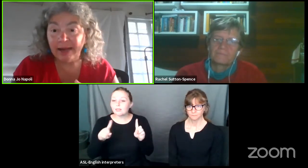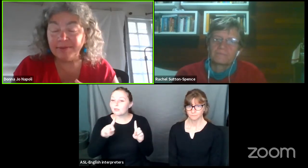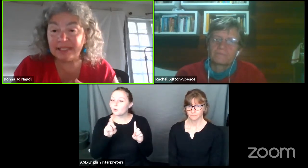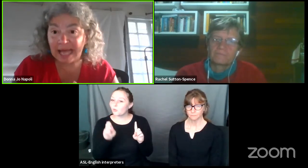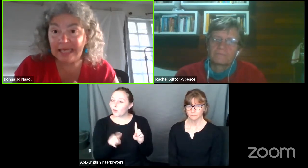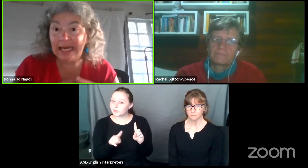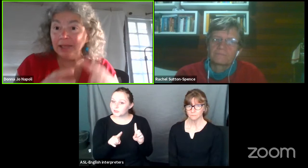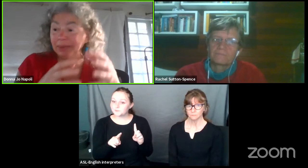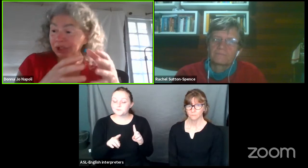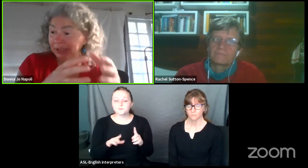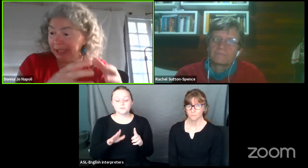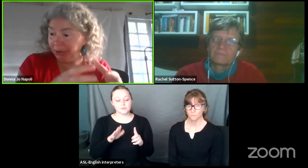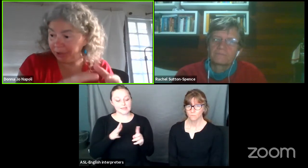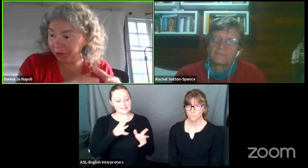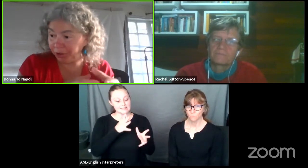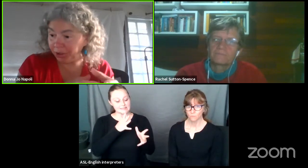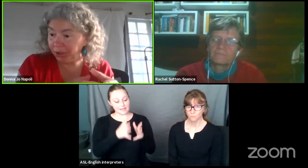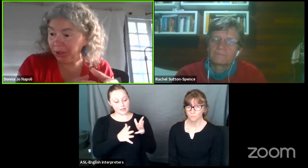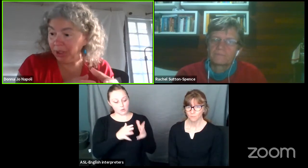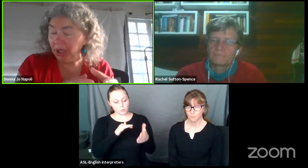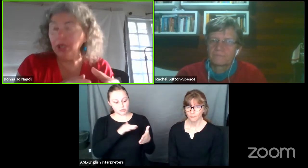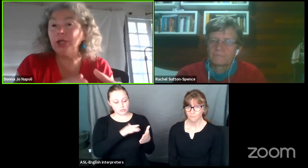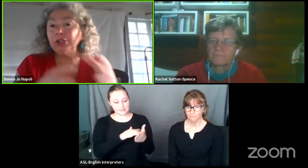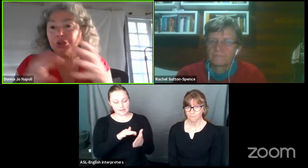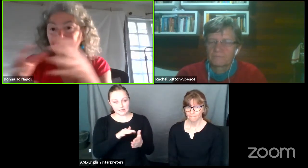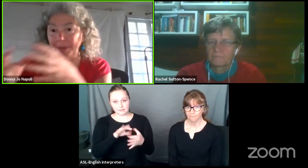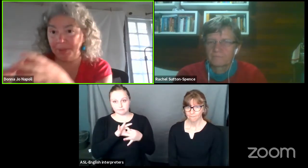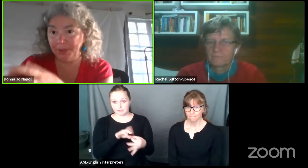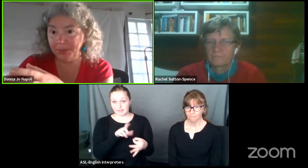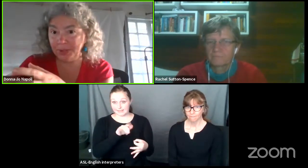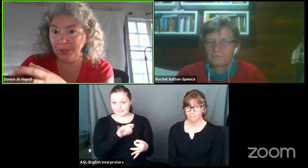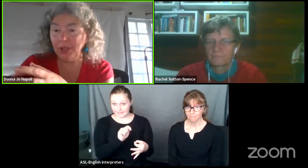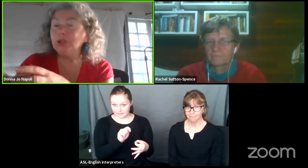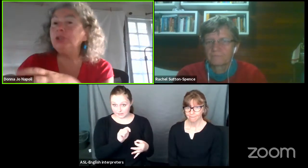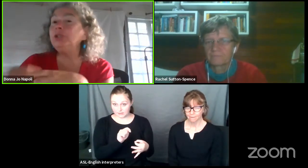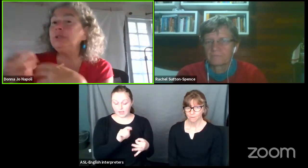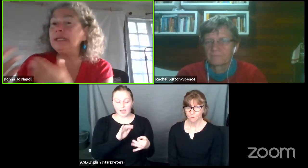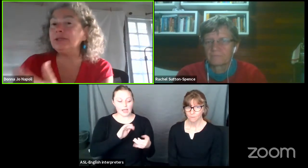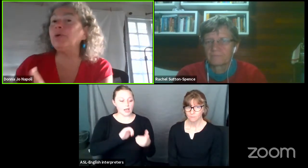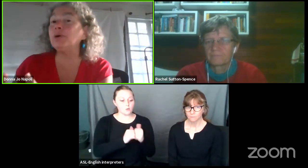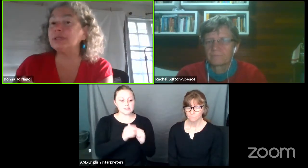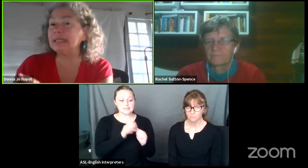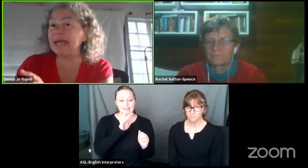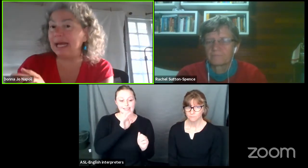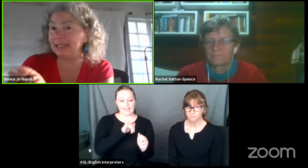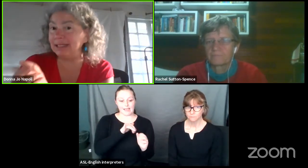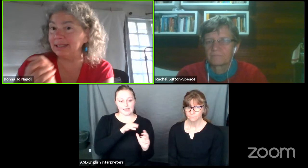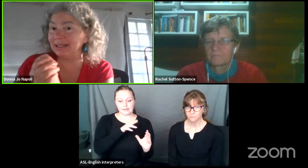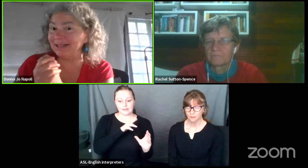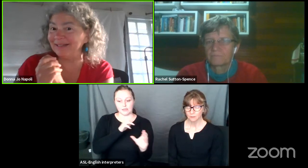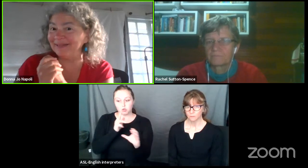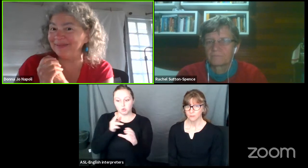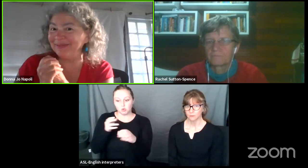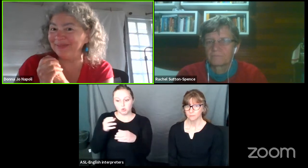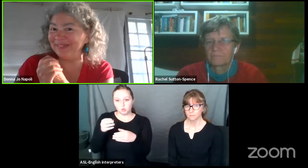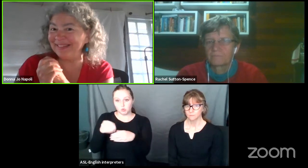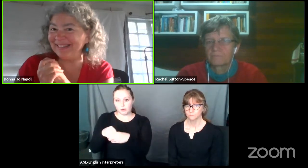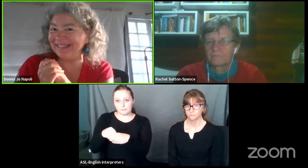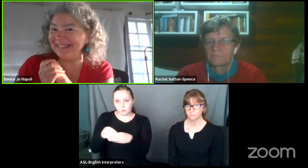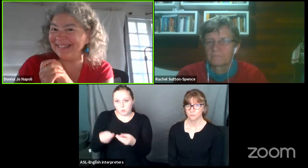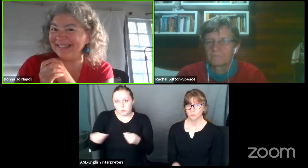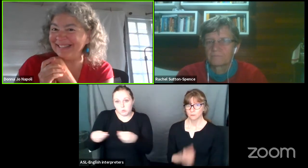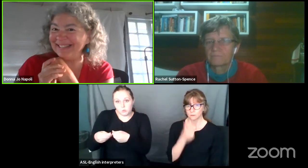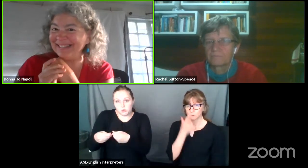does the study of sign language literature contribute to discourse analysis?